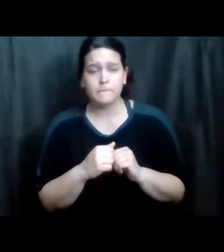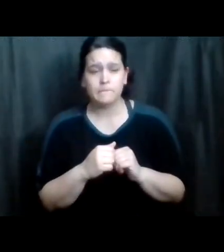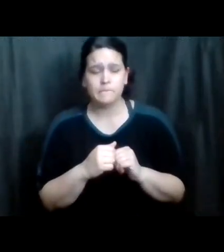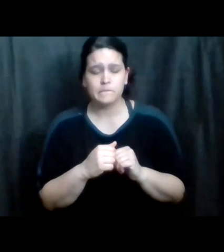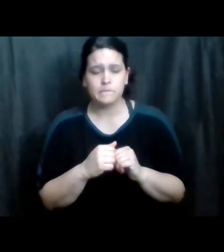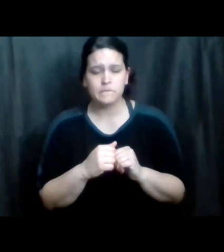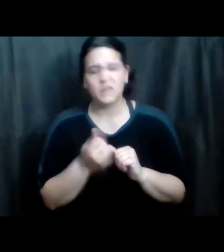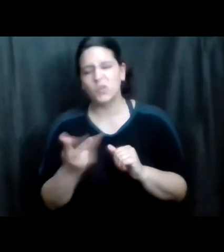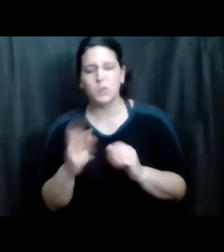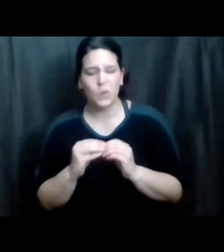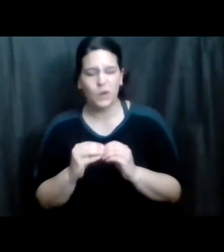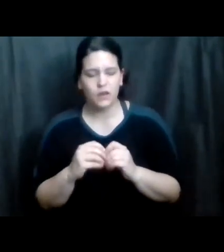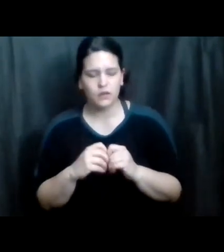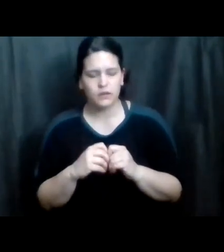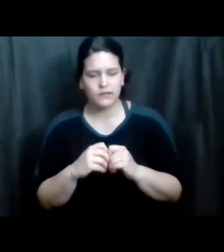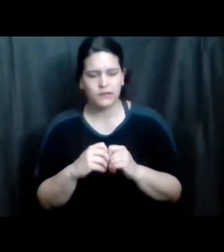Couple more.